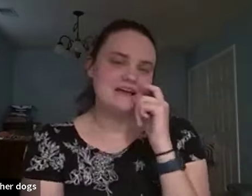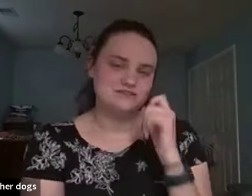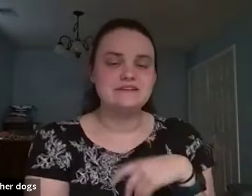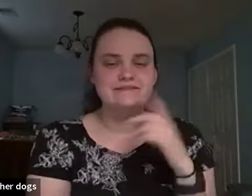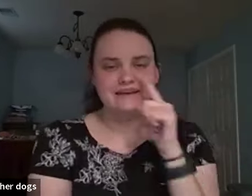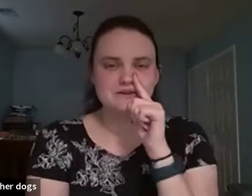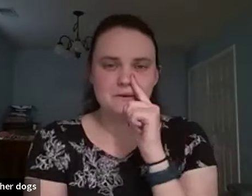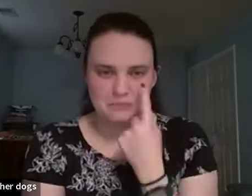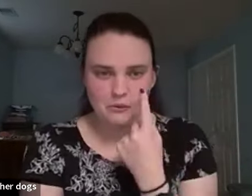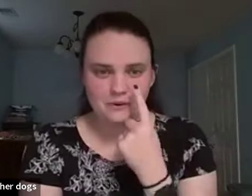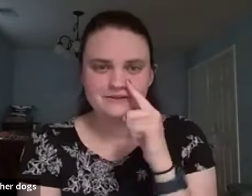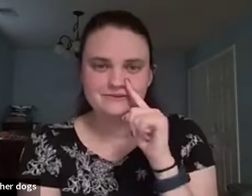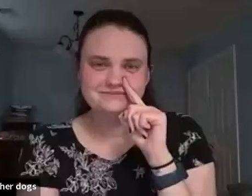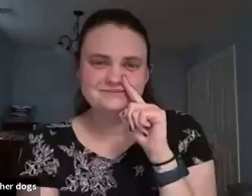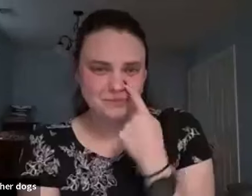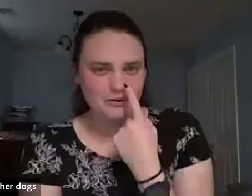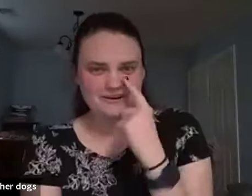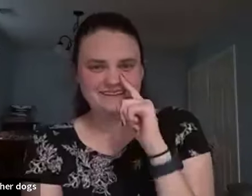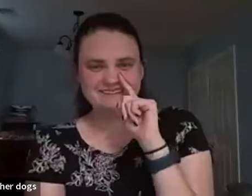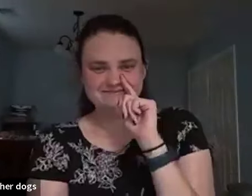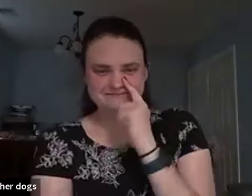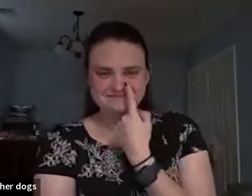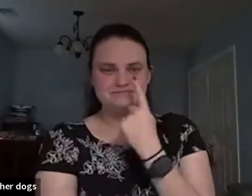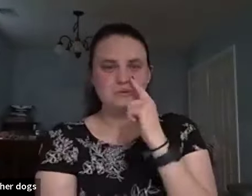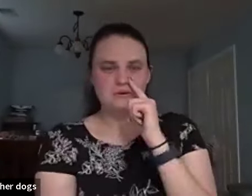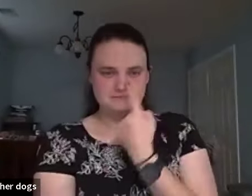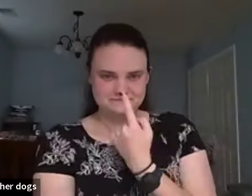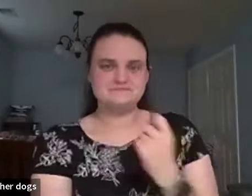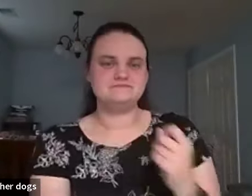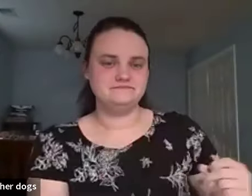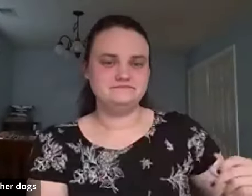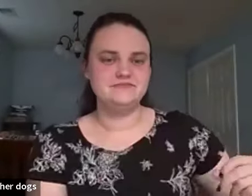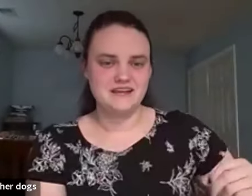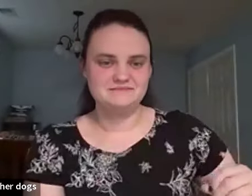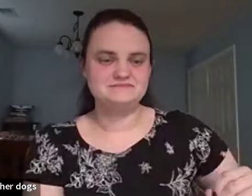that sort of thing. So they're bored, bored, bored. Okay.